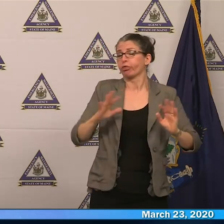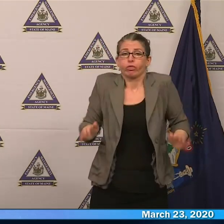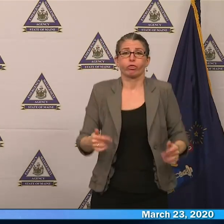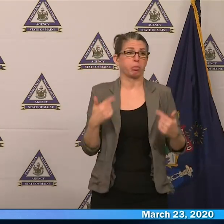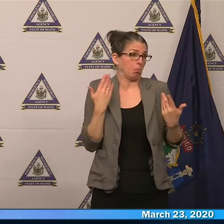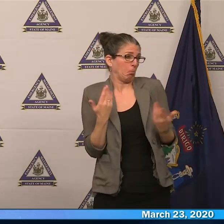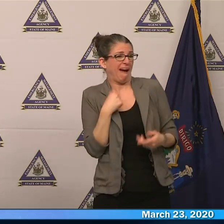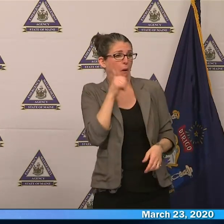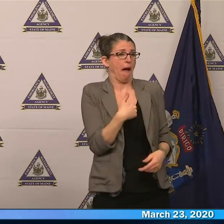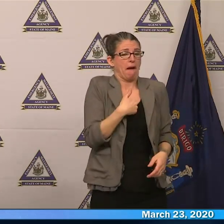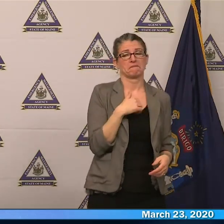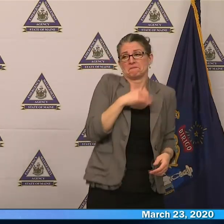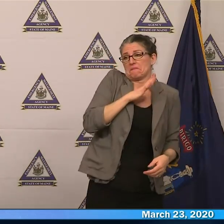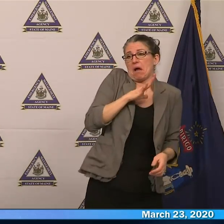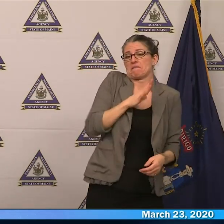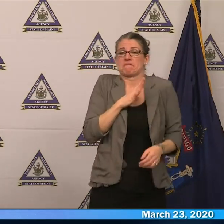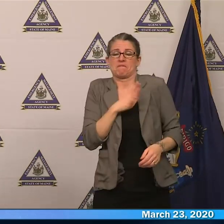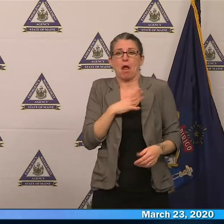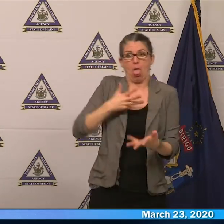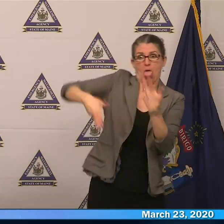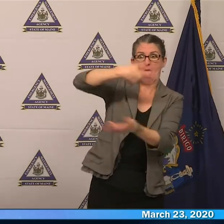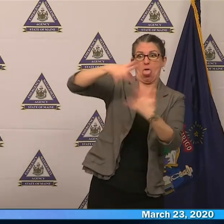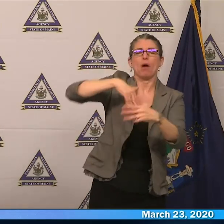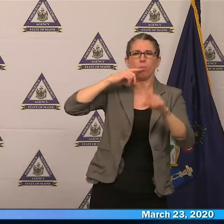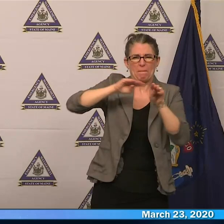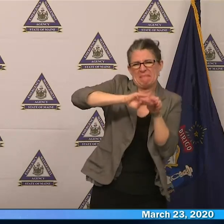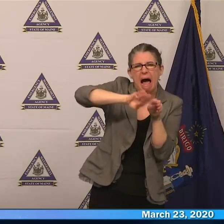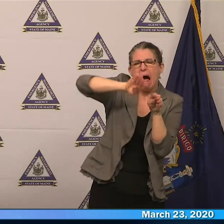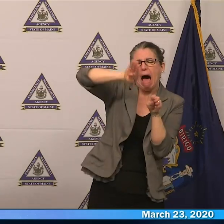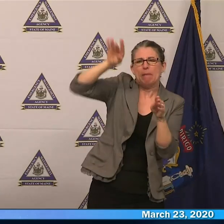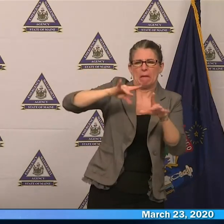try to introduce as much distance as possible.